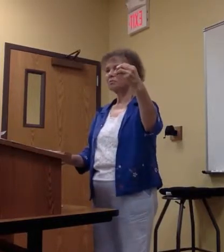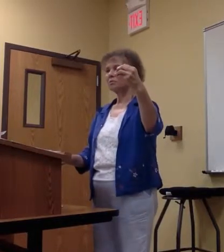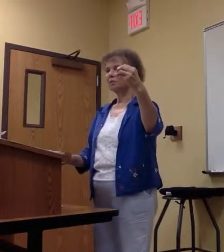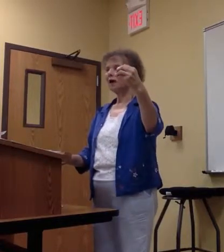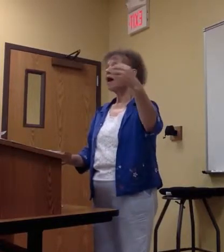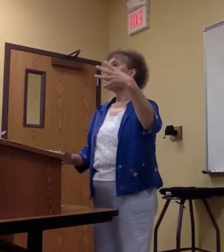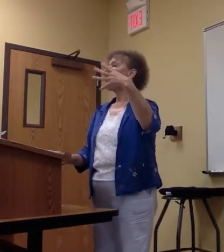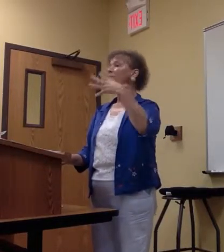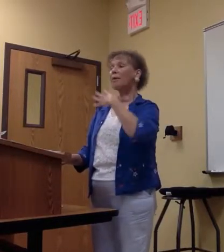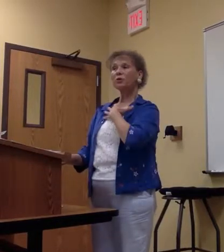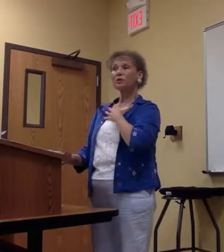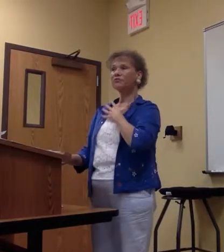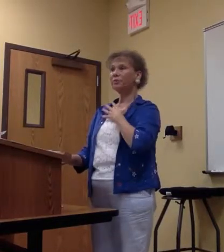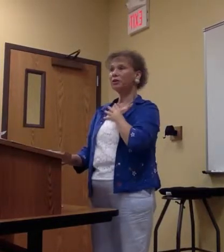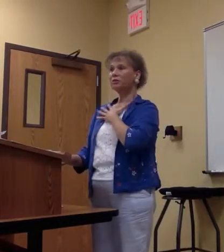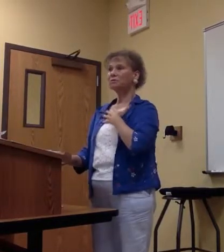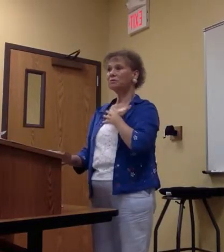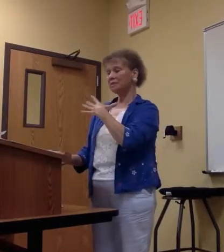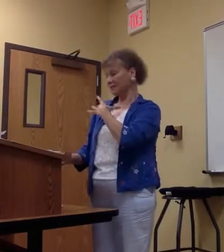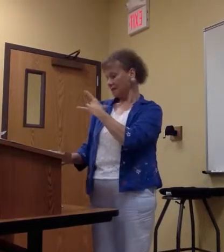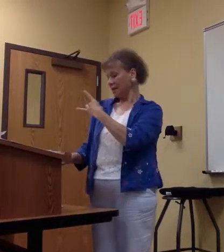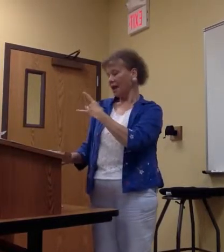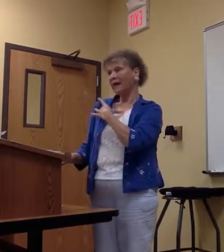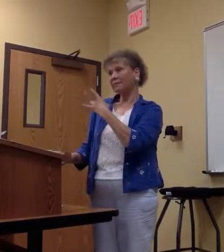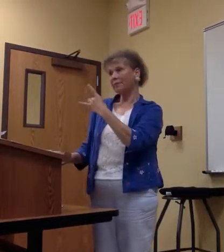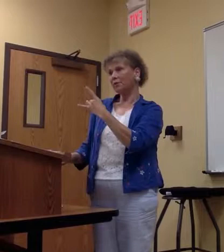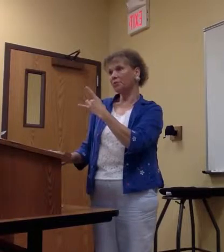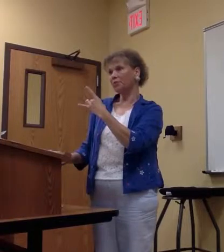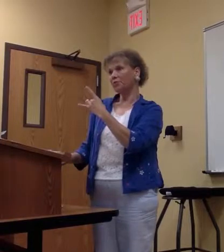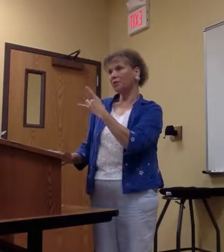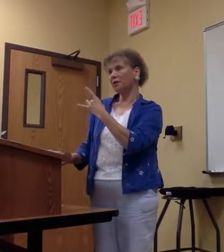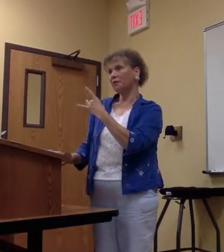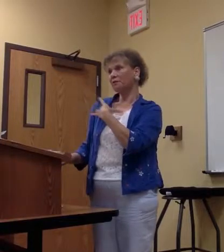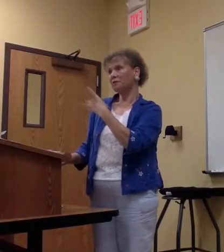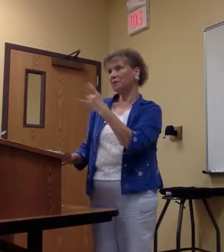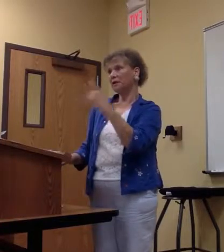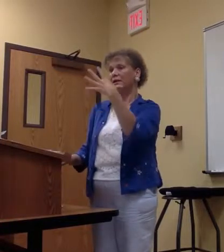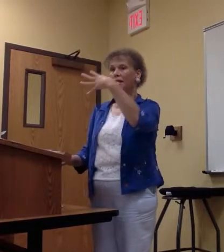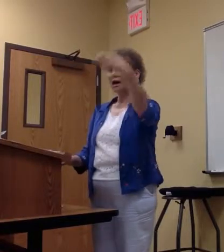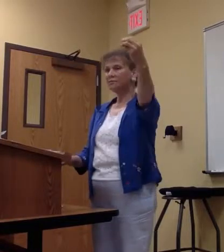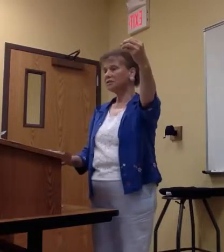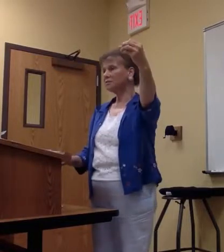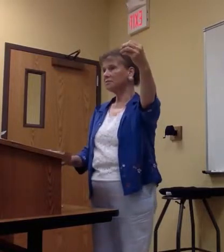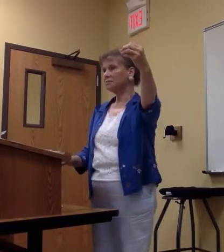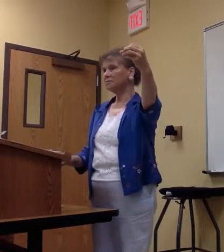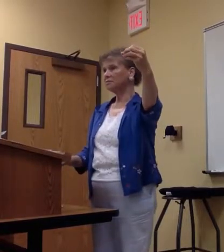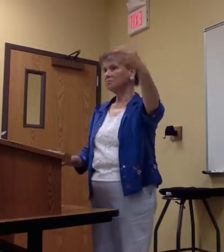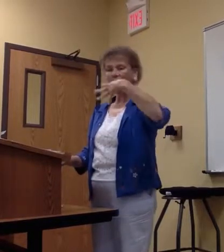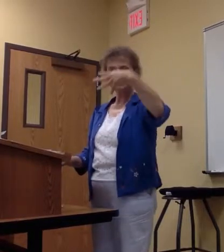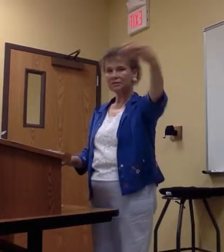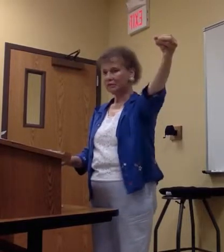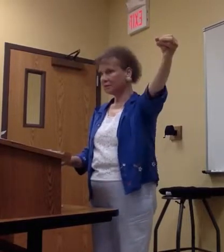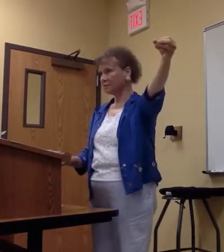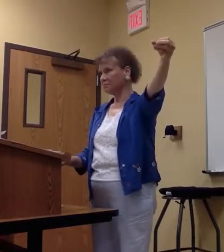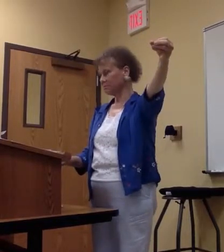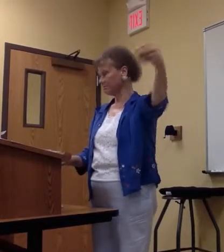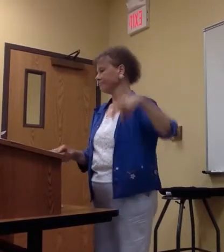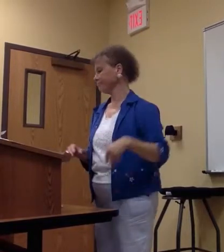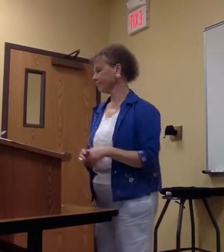here. This is like as I'm going to pull from the right. I'm just it's leaving. All